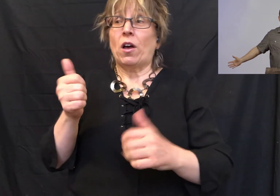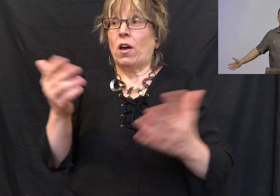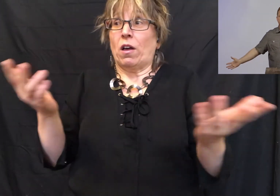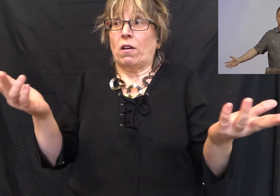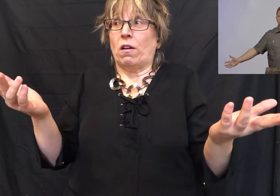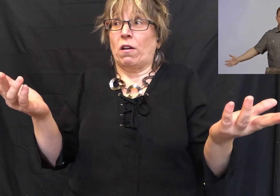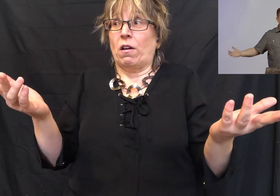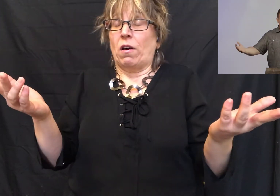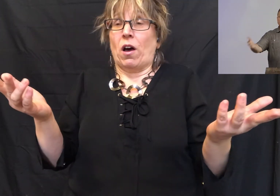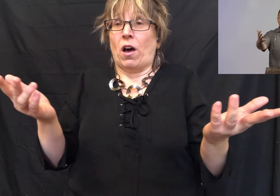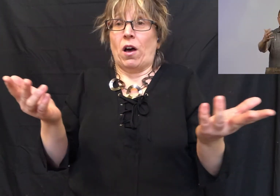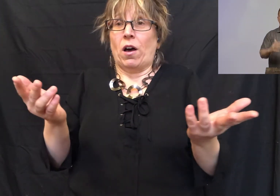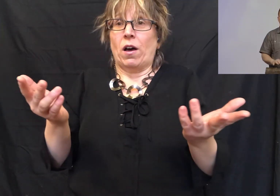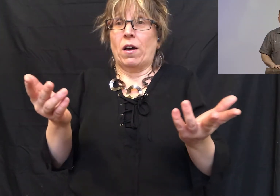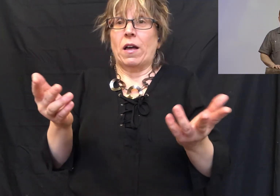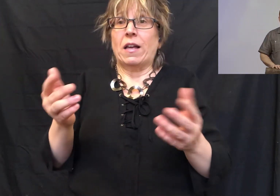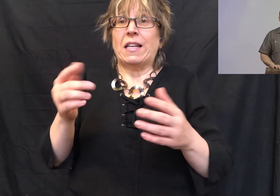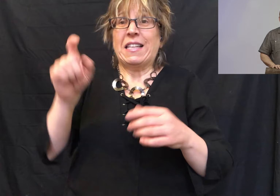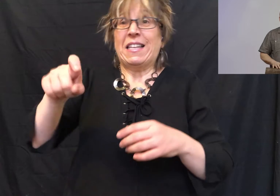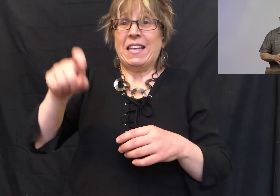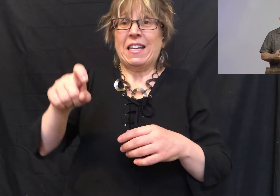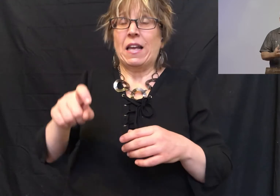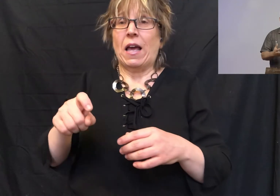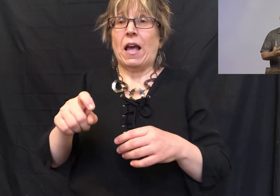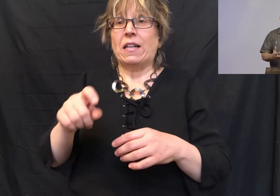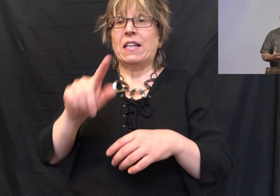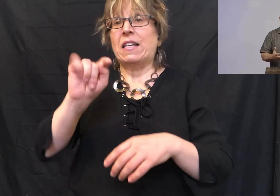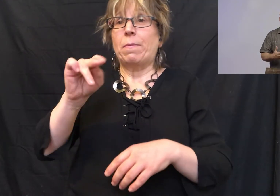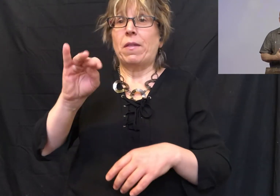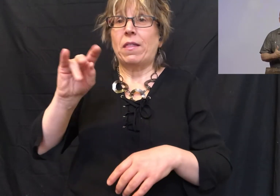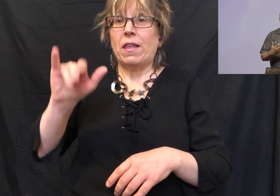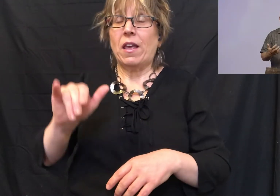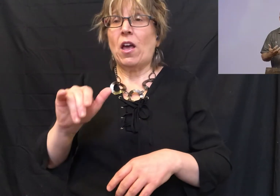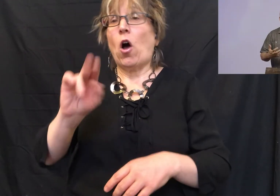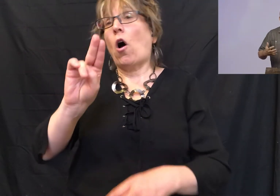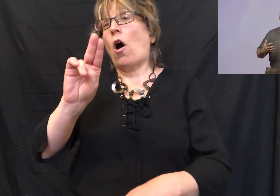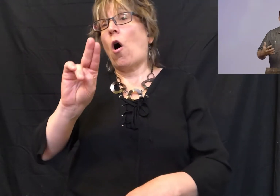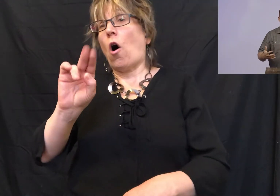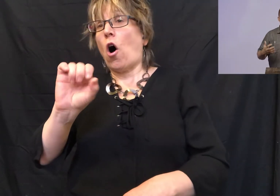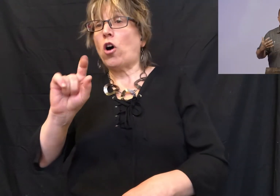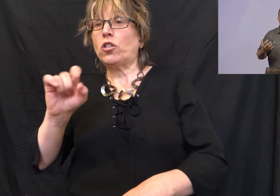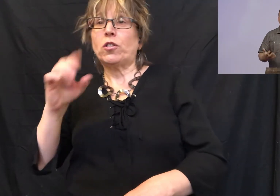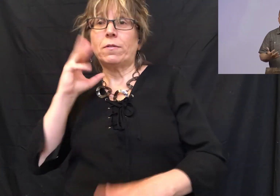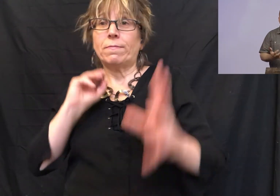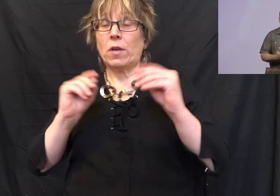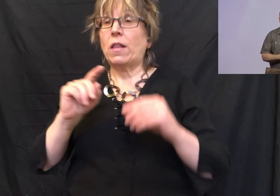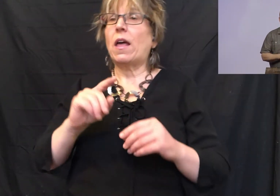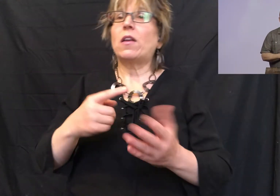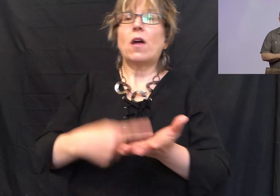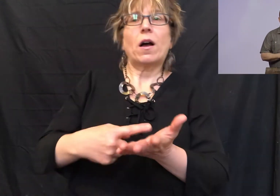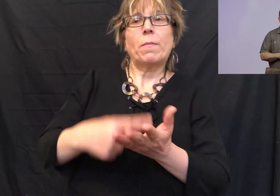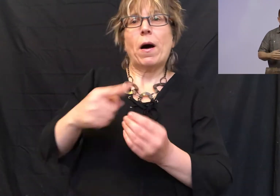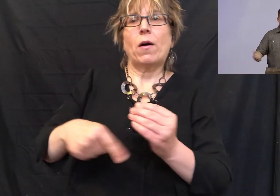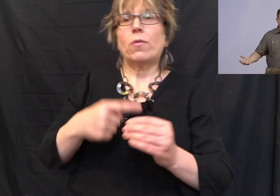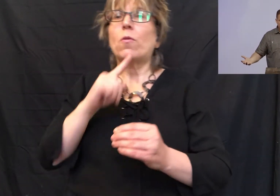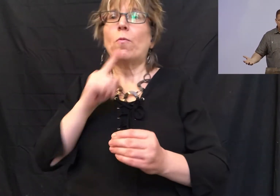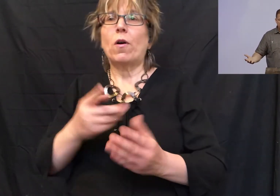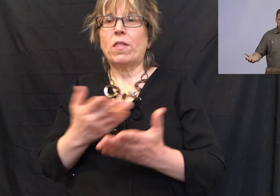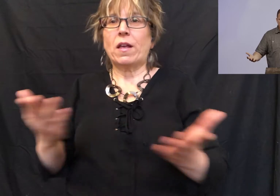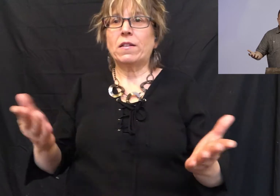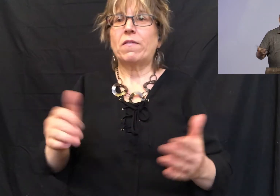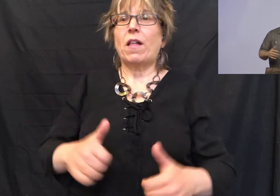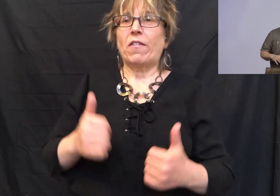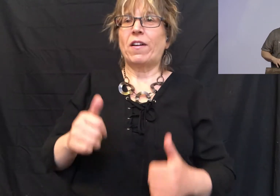All of that is in the Bible. All of the heroes, all the stories, they talk about the real things of their lives. King